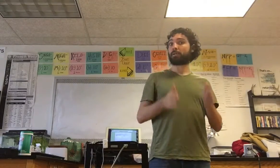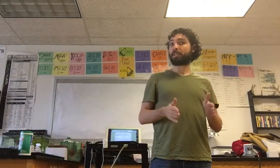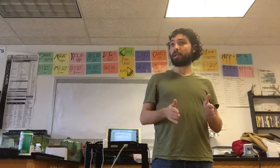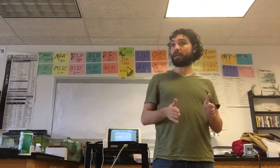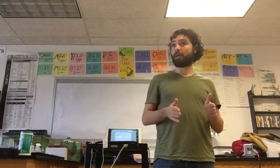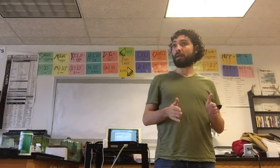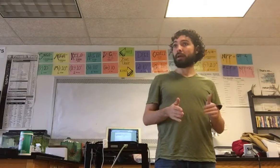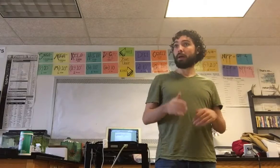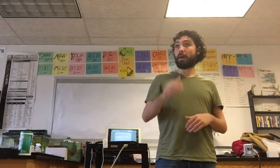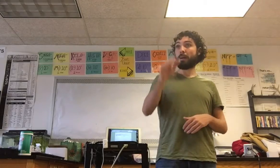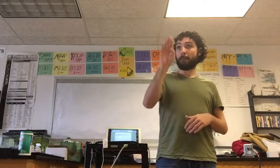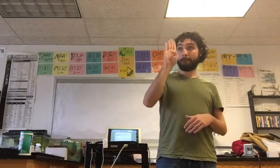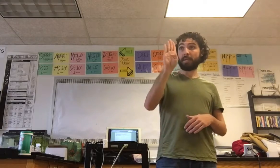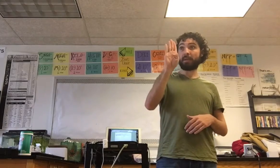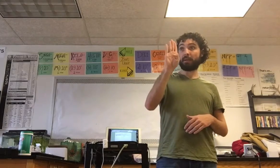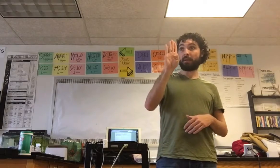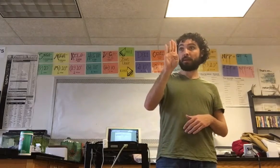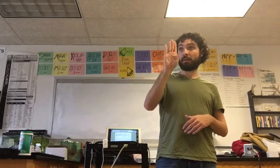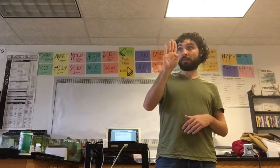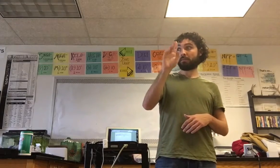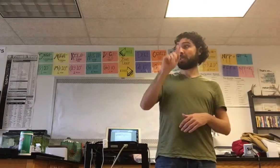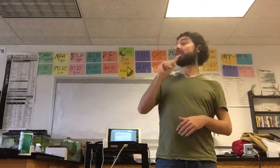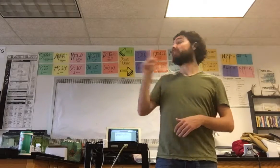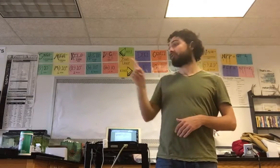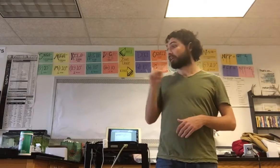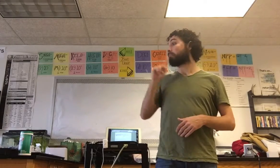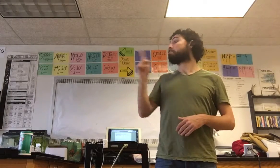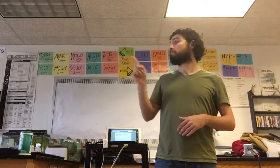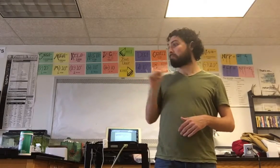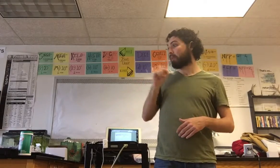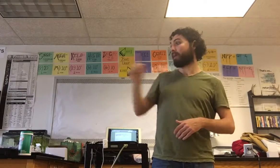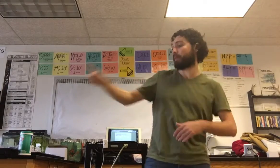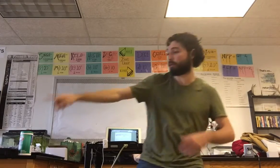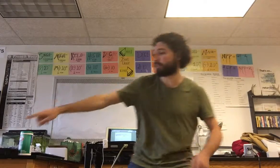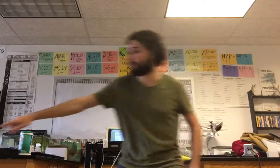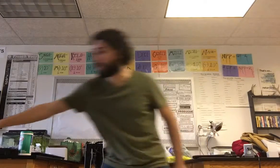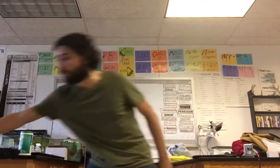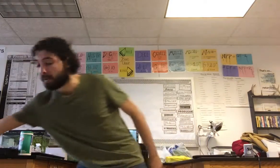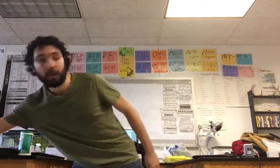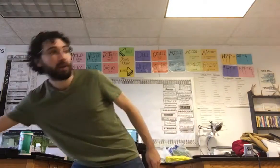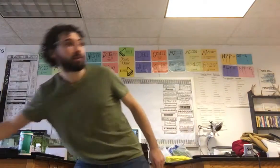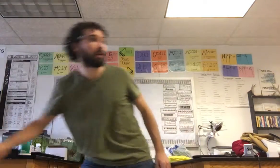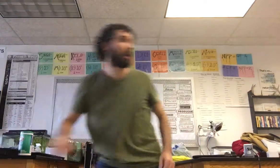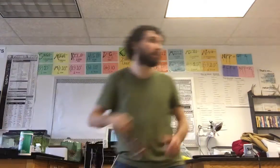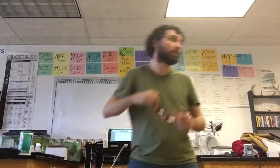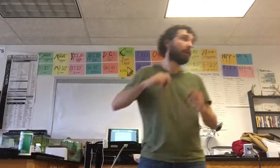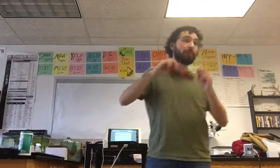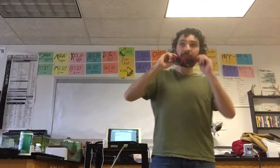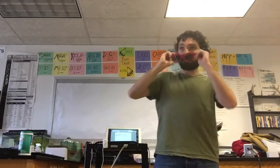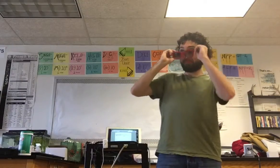Person B. Answering. And the person B will be wearing the sunglasses, okay?